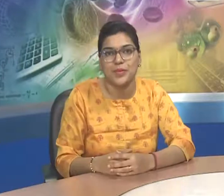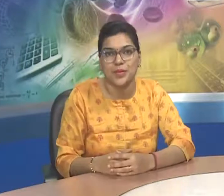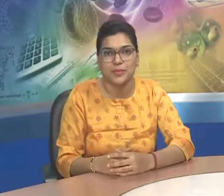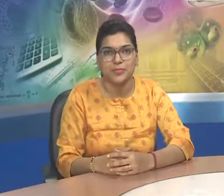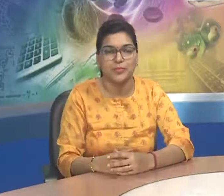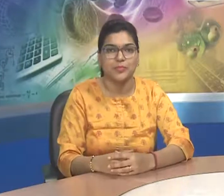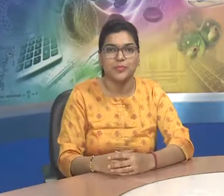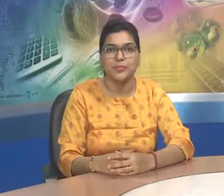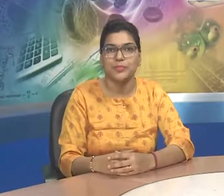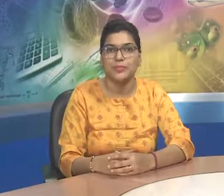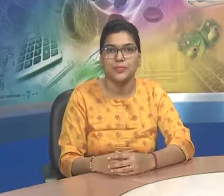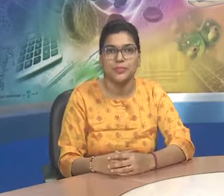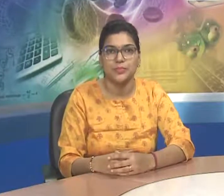care.